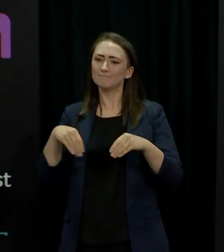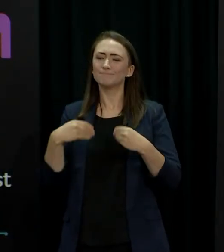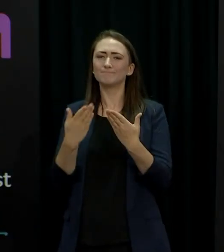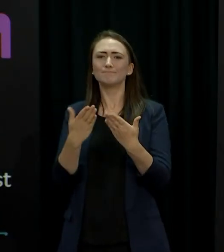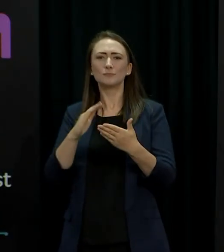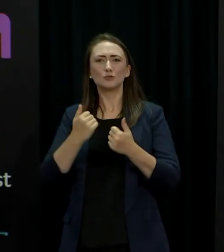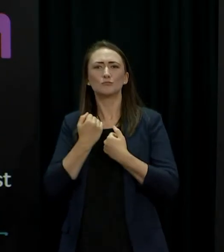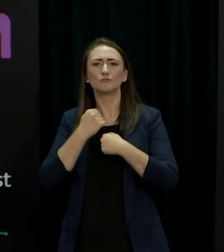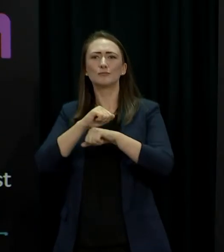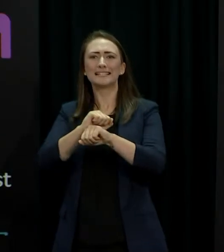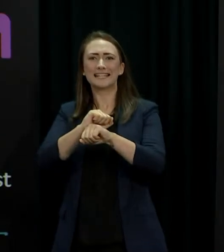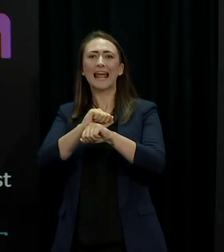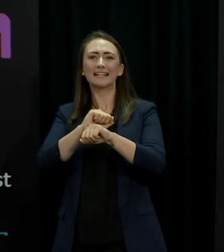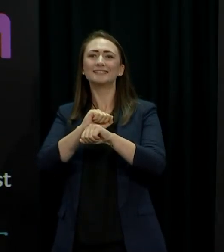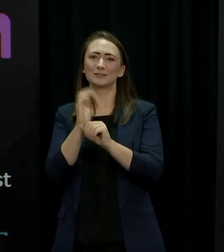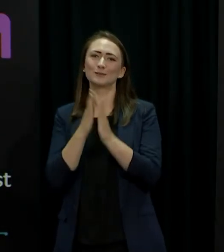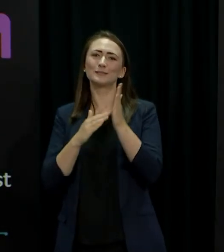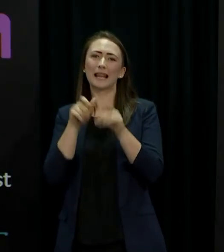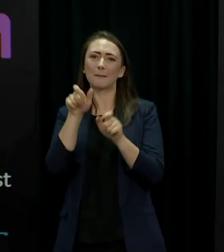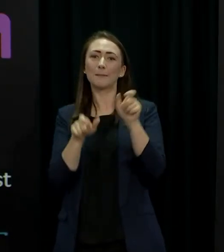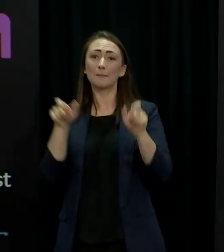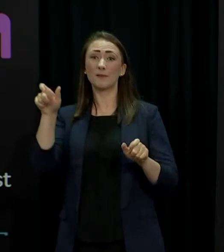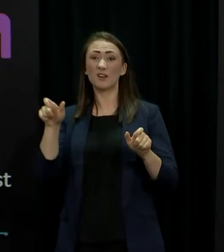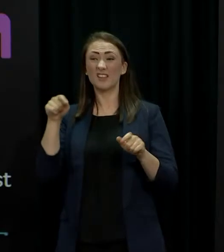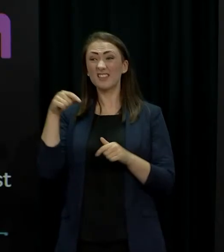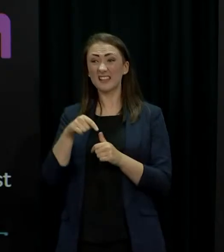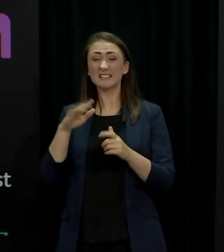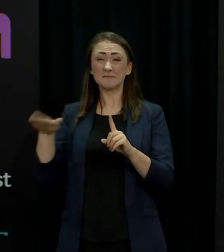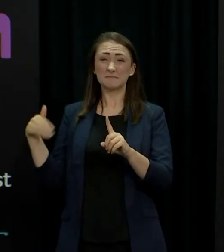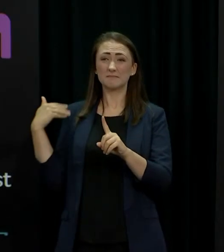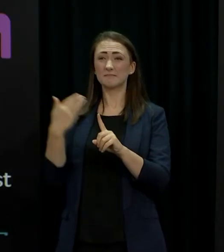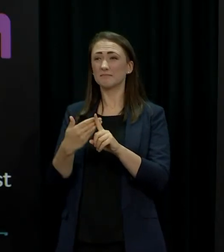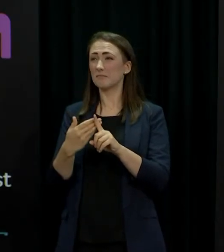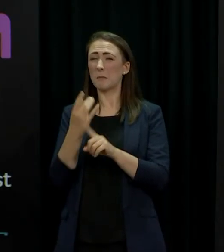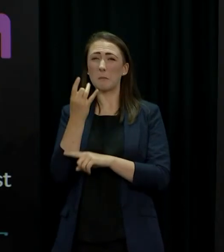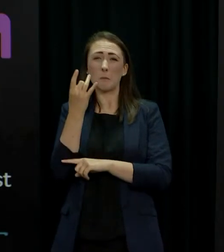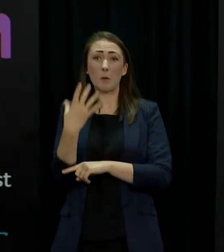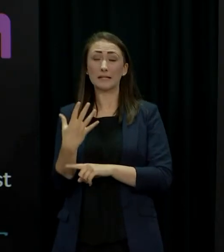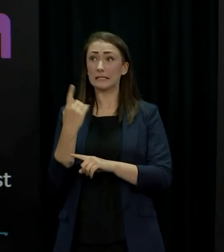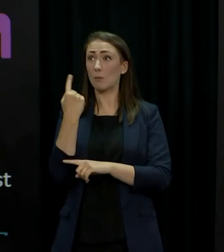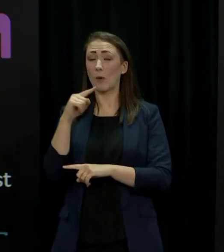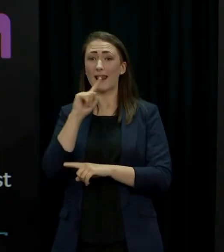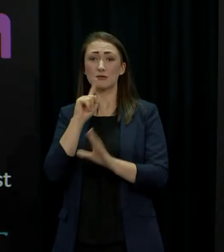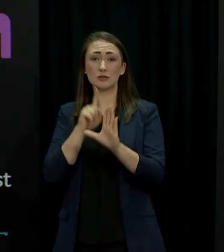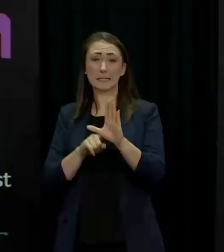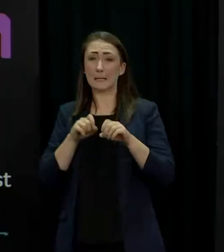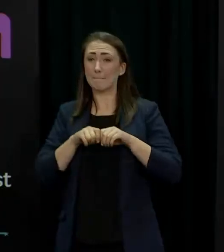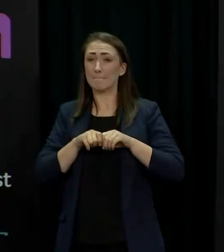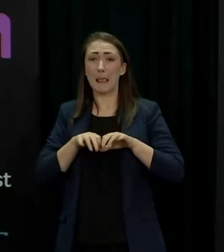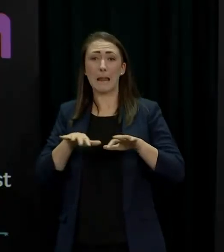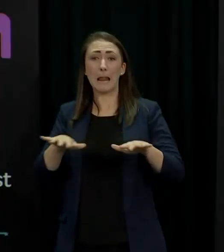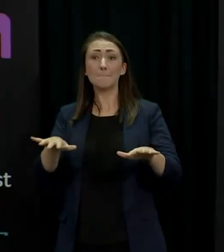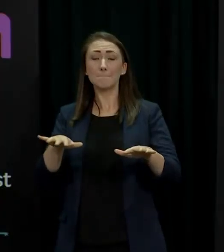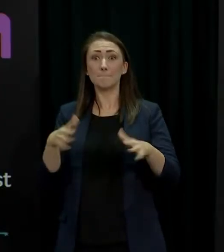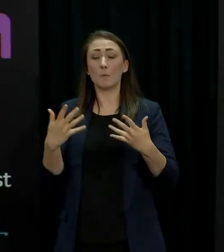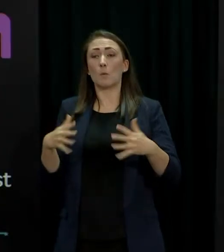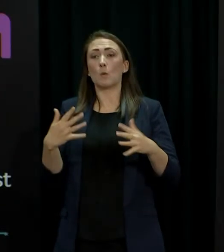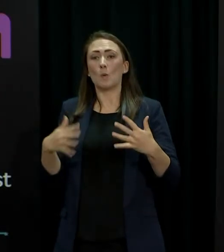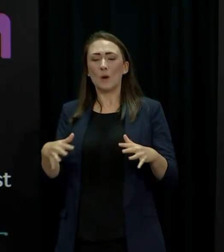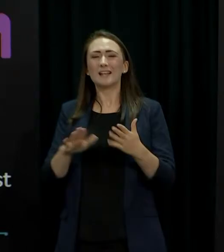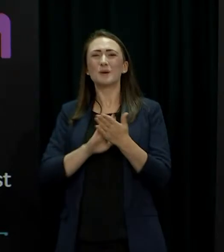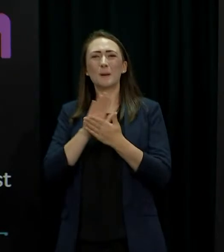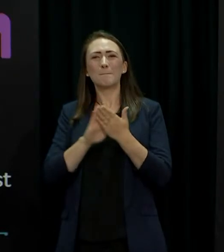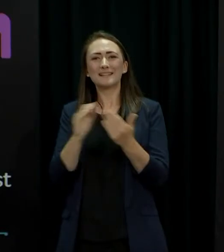in 100 year pandemic. Every country was in the same boat here. And I think that our public service absolutely showed